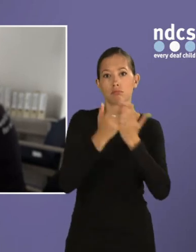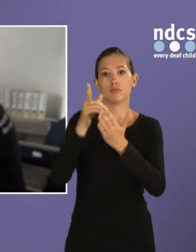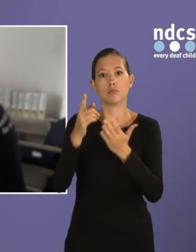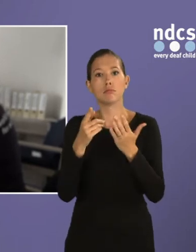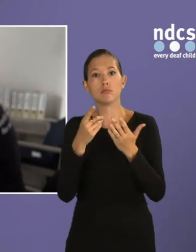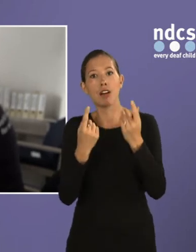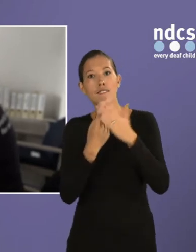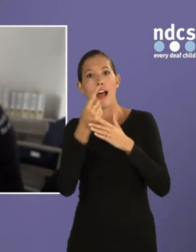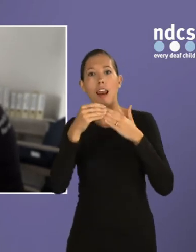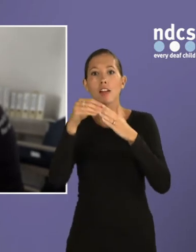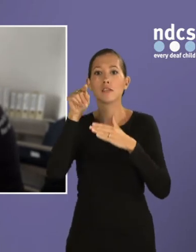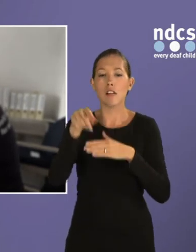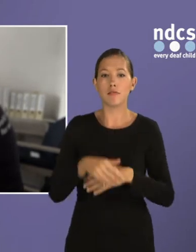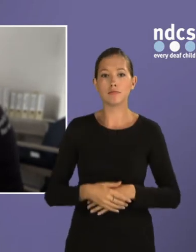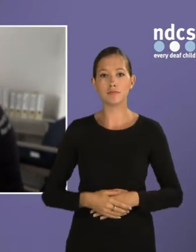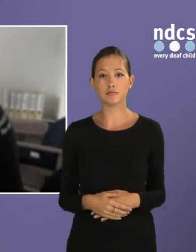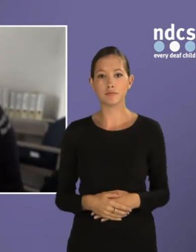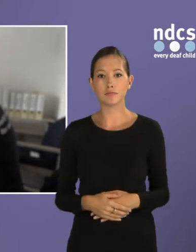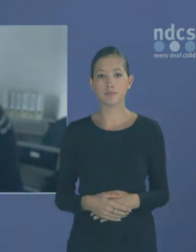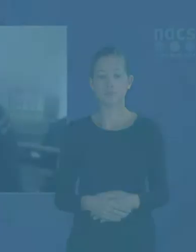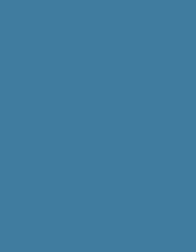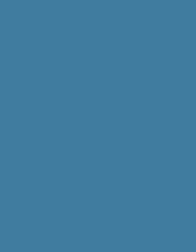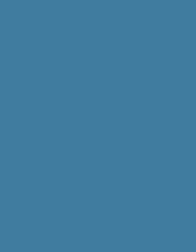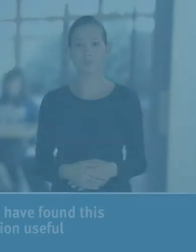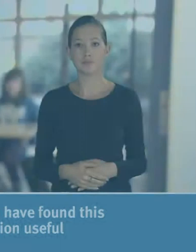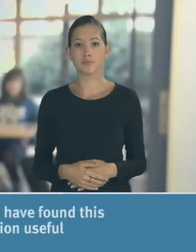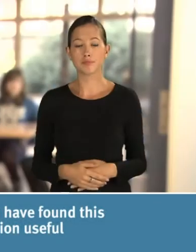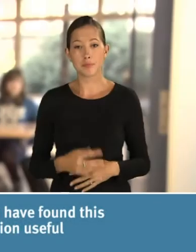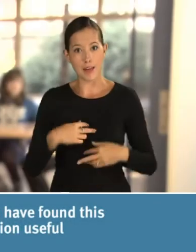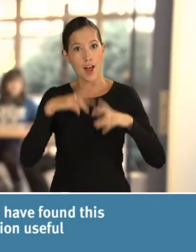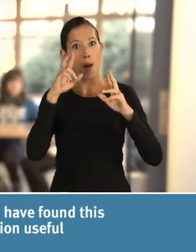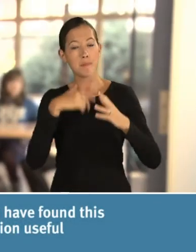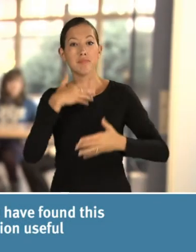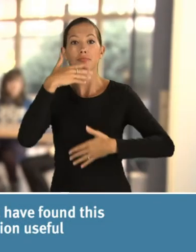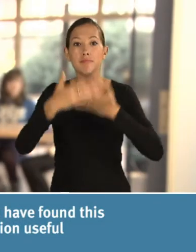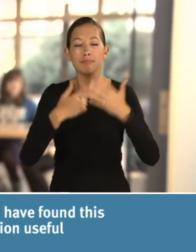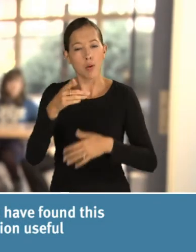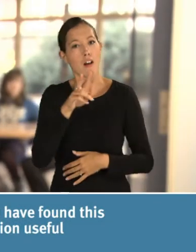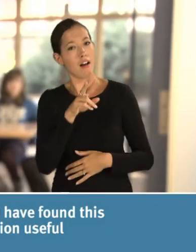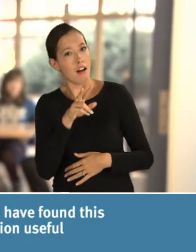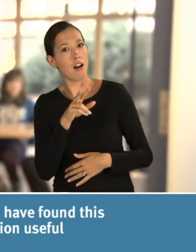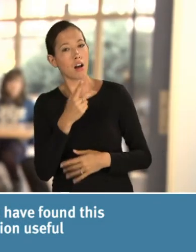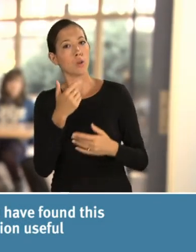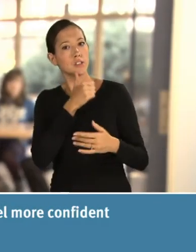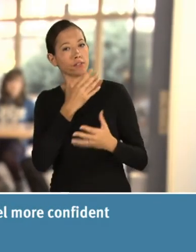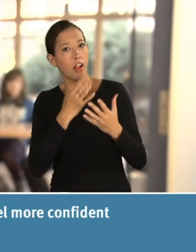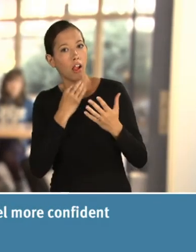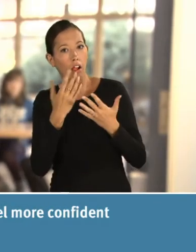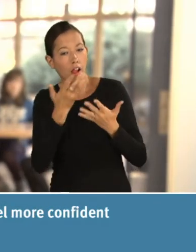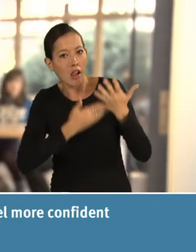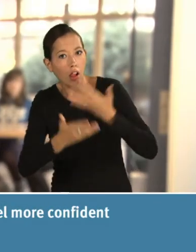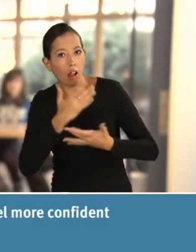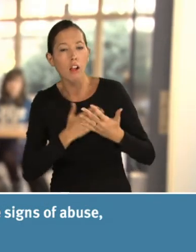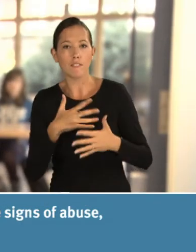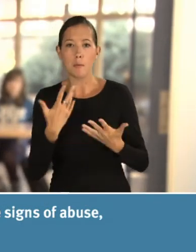incidents must be recorded and passed on to the event leader. I hope that you've found this information useful and that you feel more